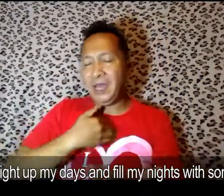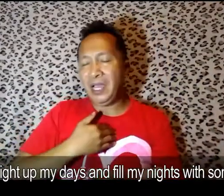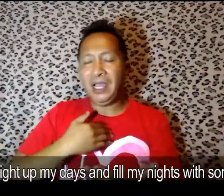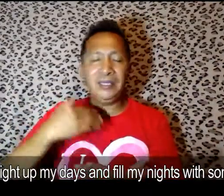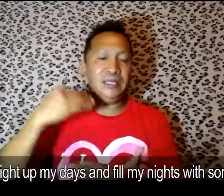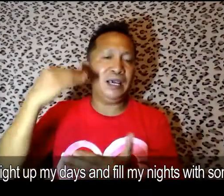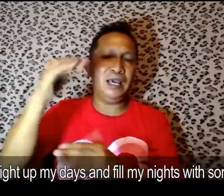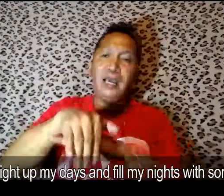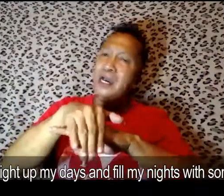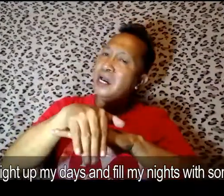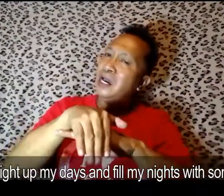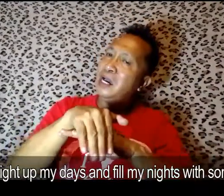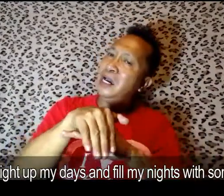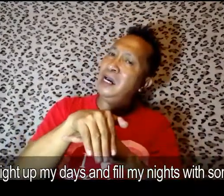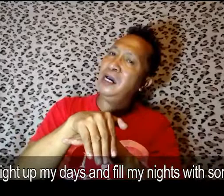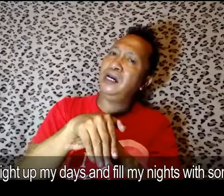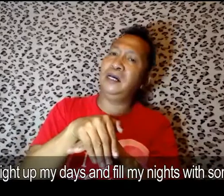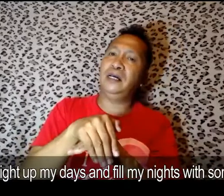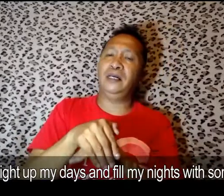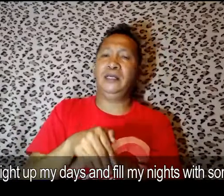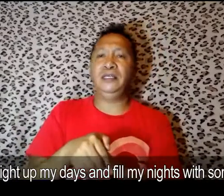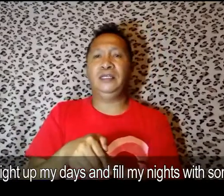my nights